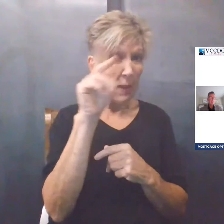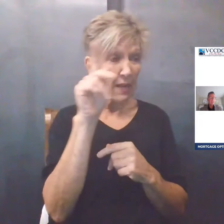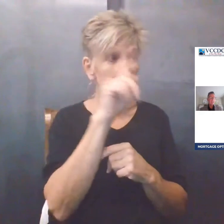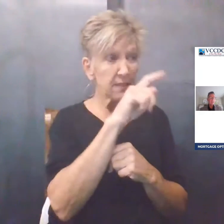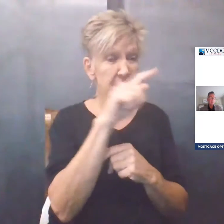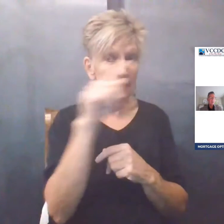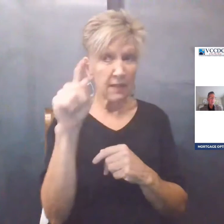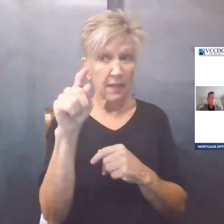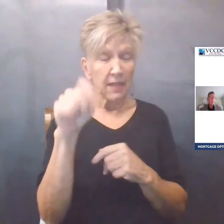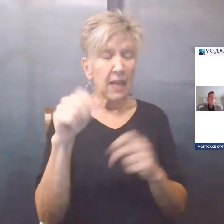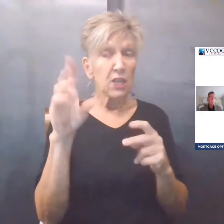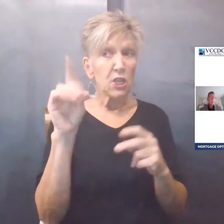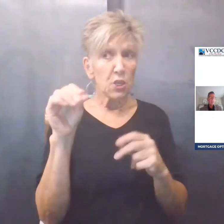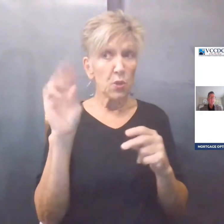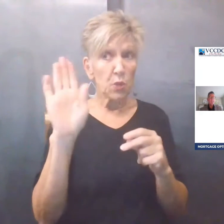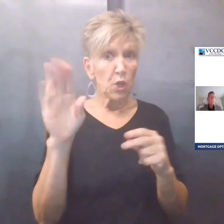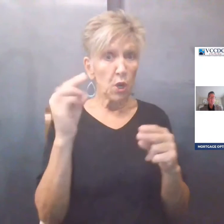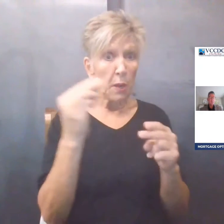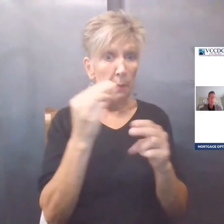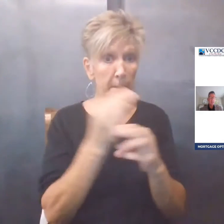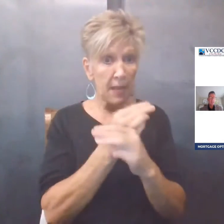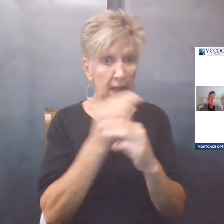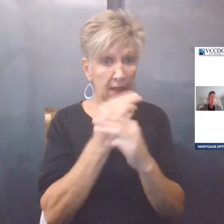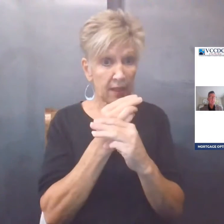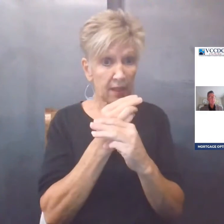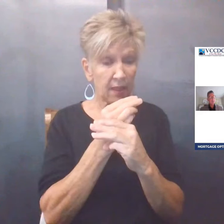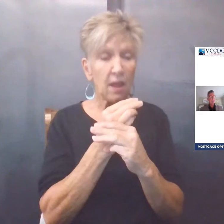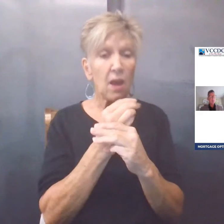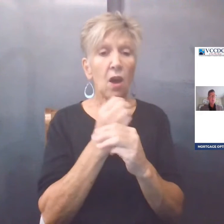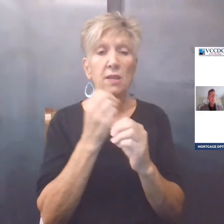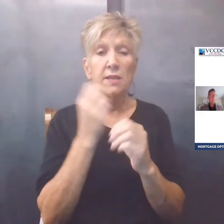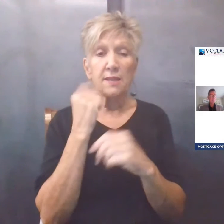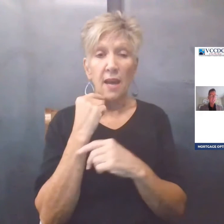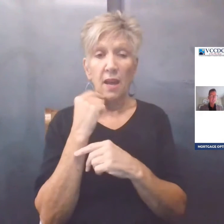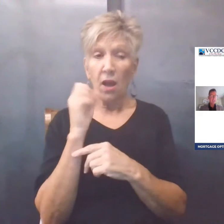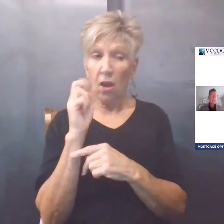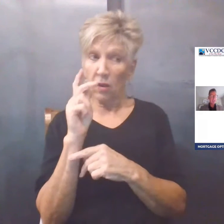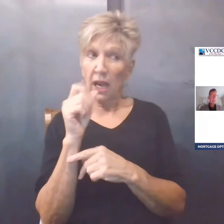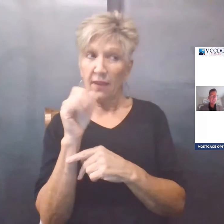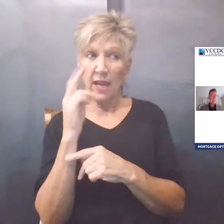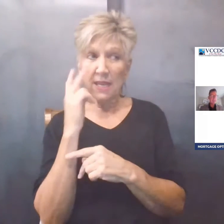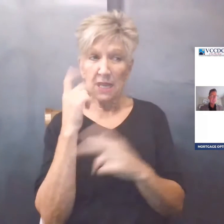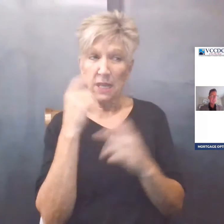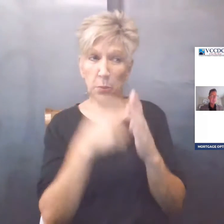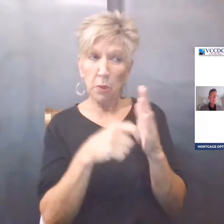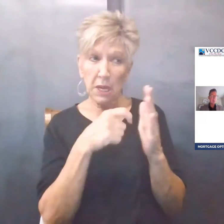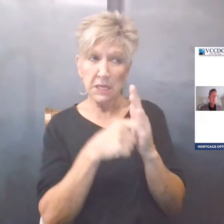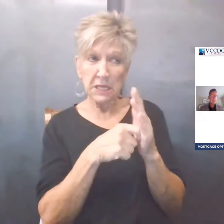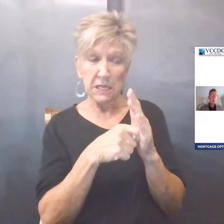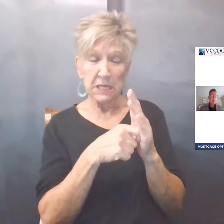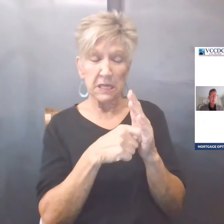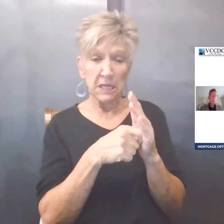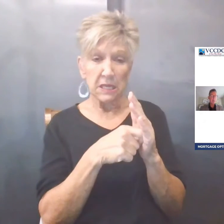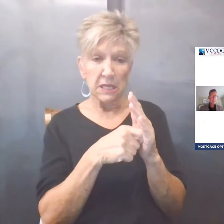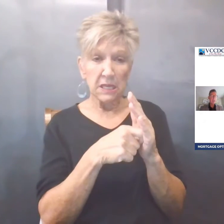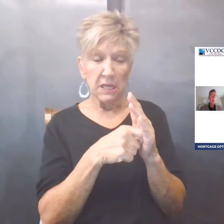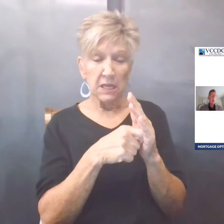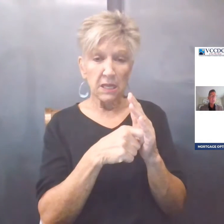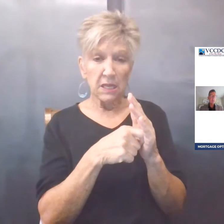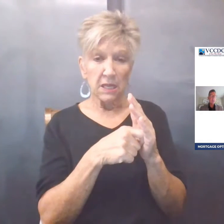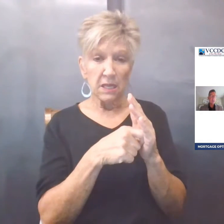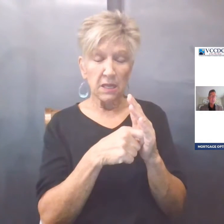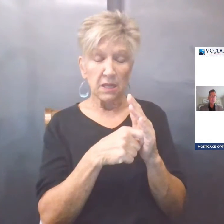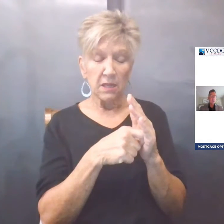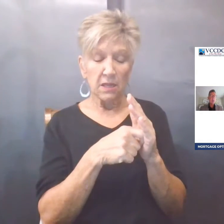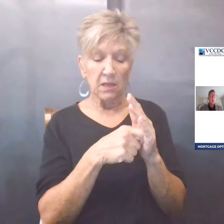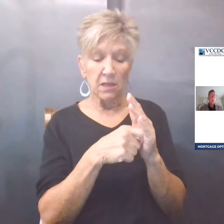to understand, okay, if I see their pricing, because typically the pricing gets less advantageous for you as the borrower, depending on how